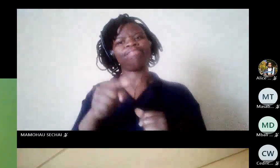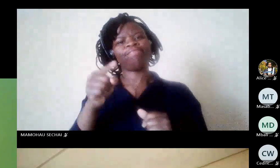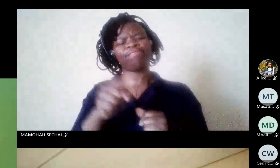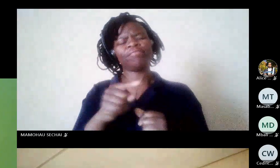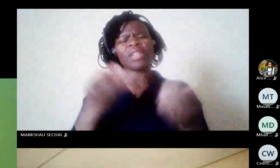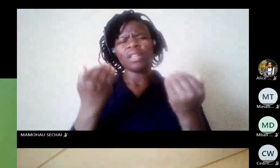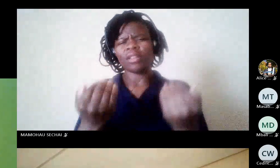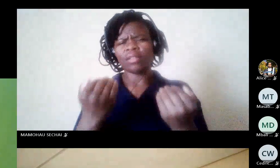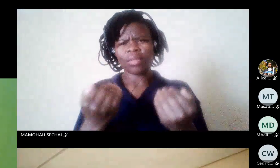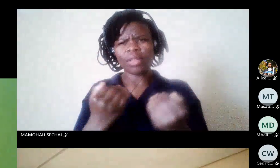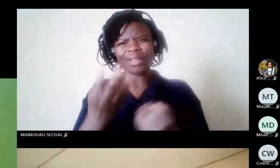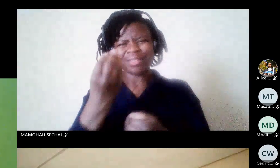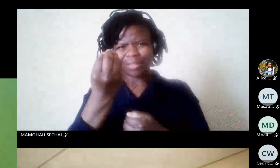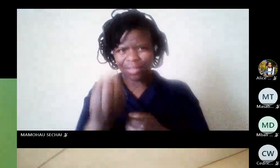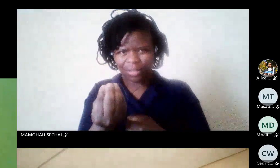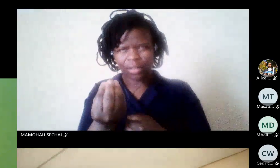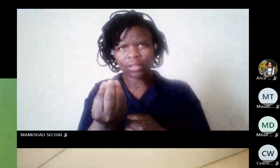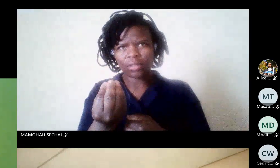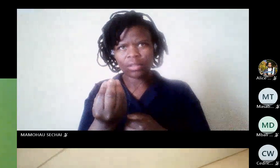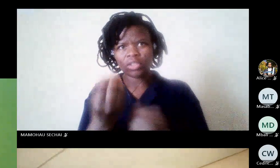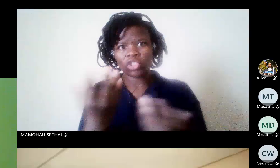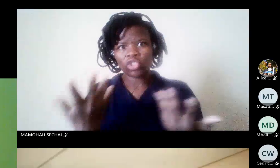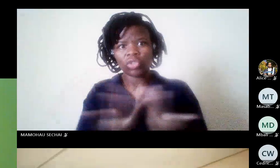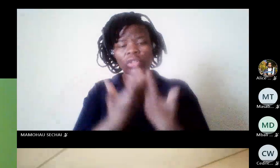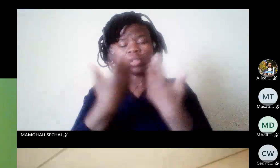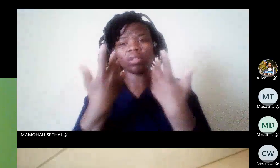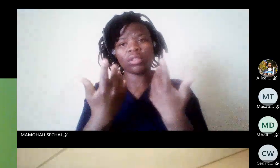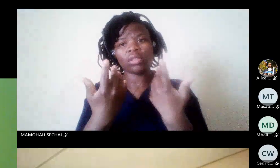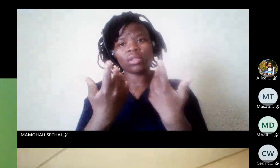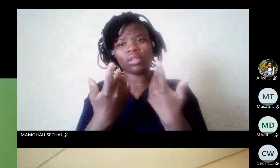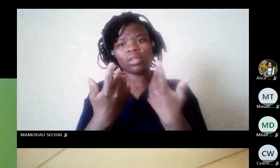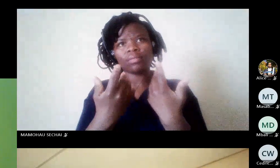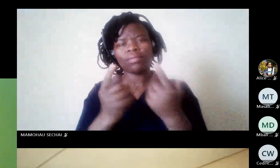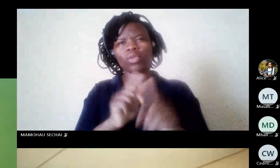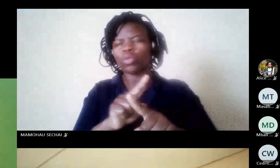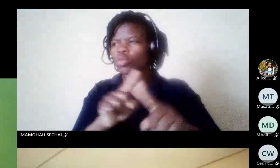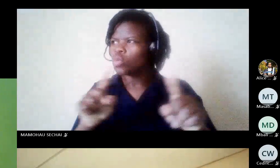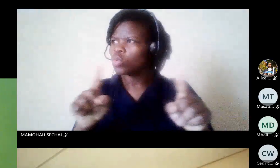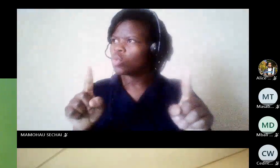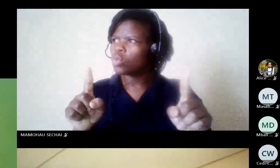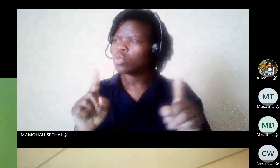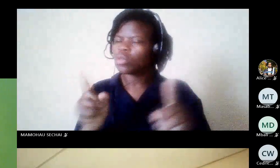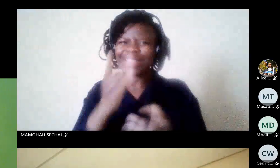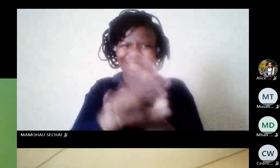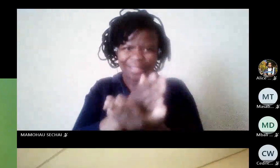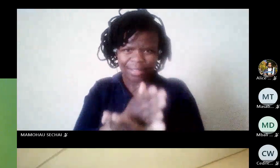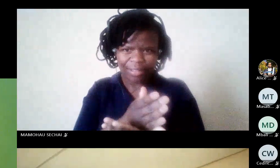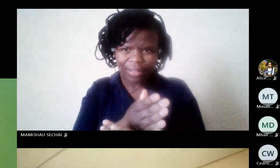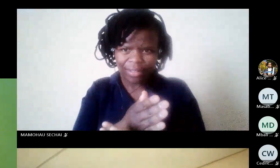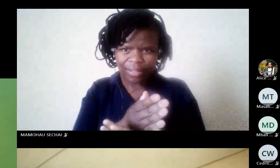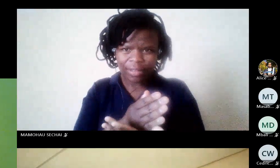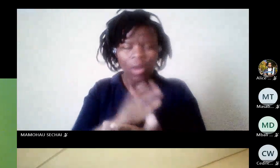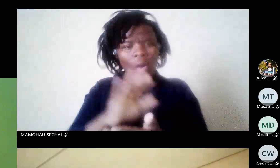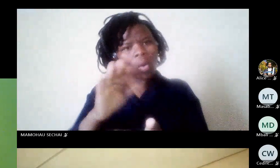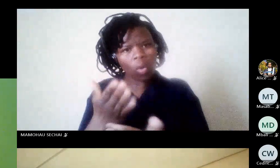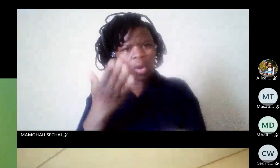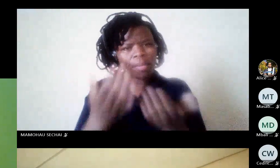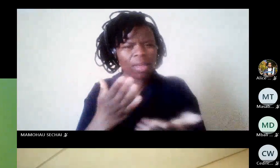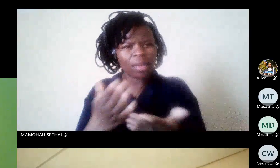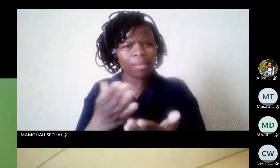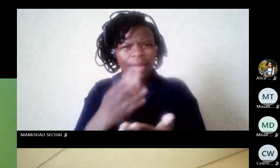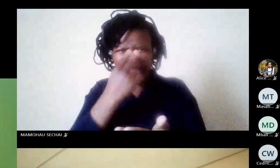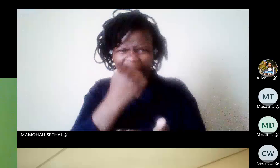the child's challenge was not learning Braille or orientation or mobility. The